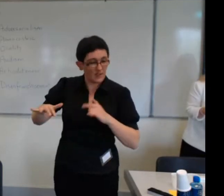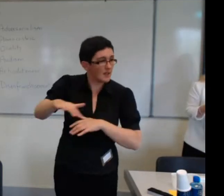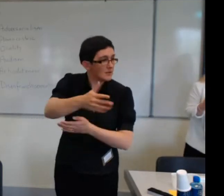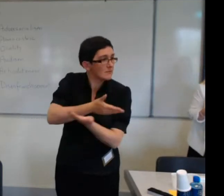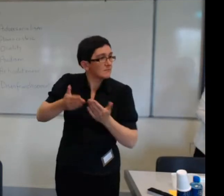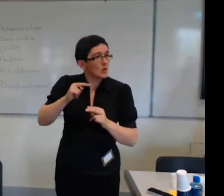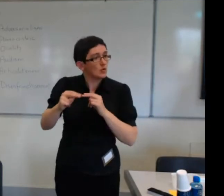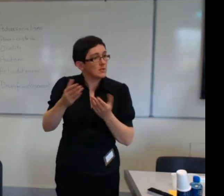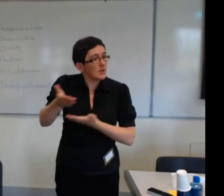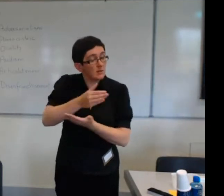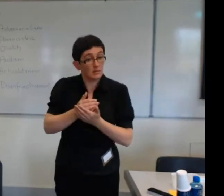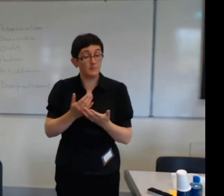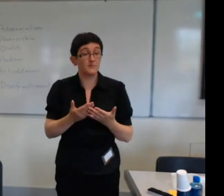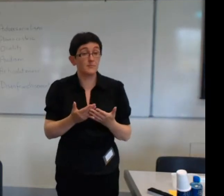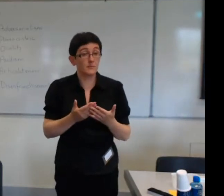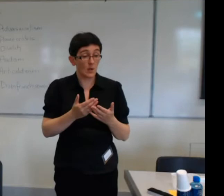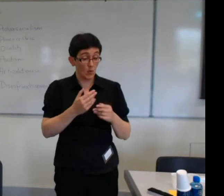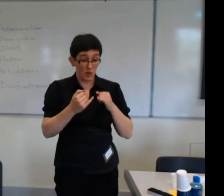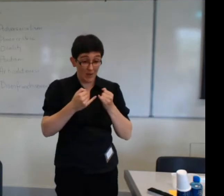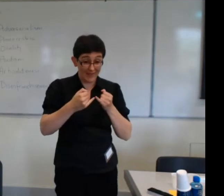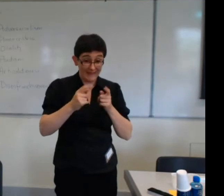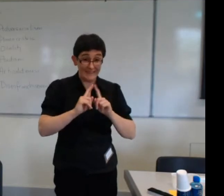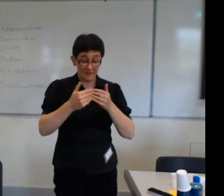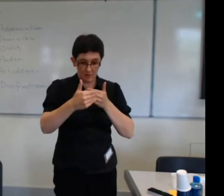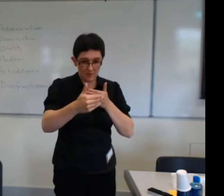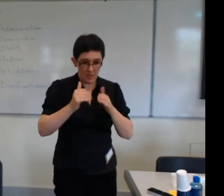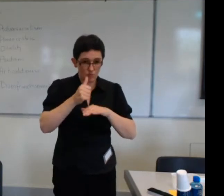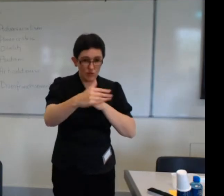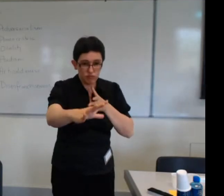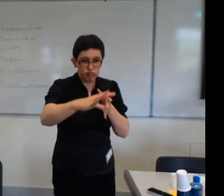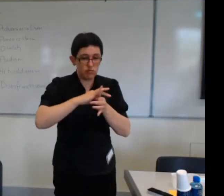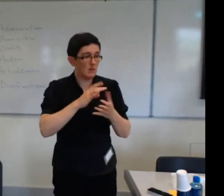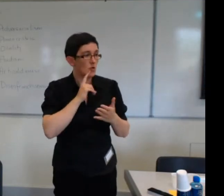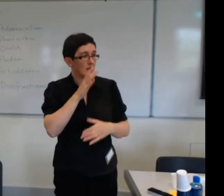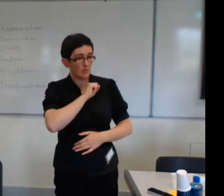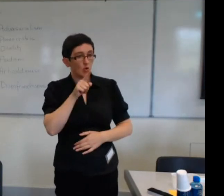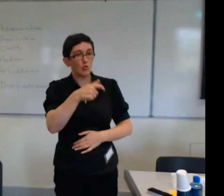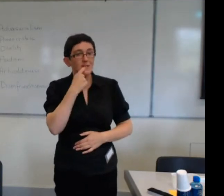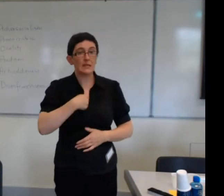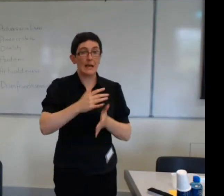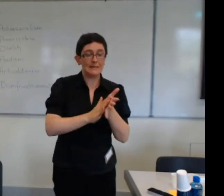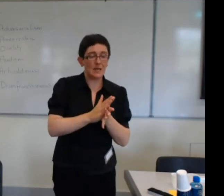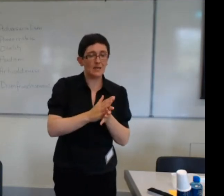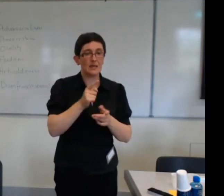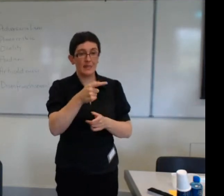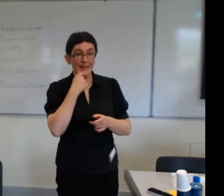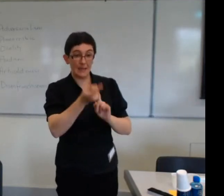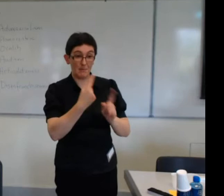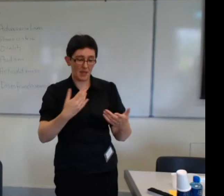the assumption is we're bridging the difference. The assumption is that you say it, I sign it, they sign back to me, I say it,